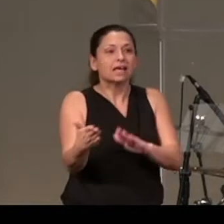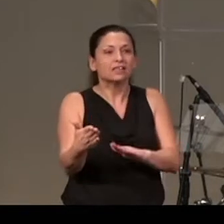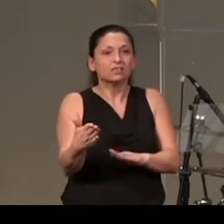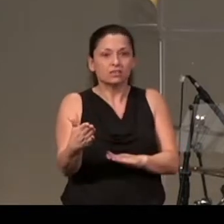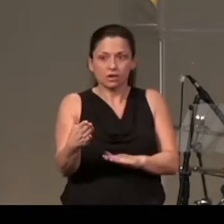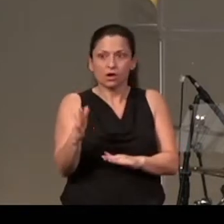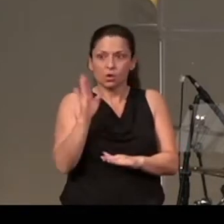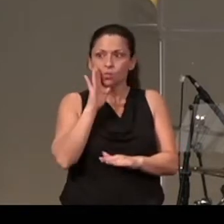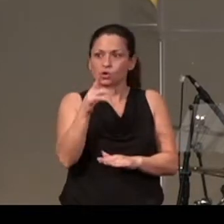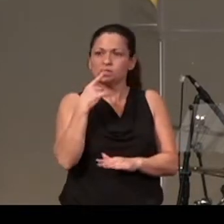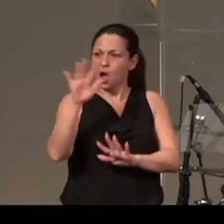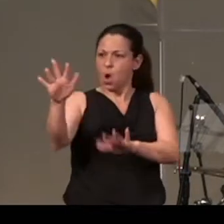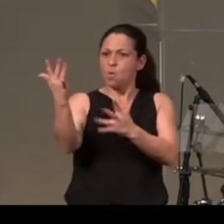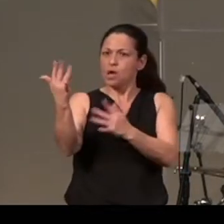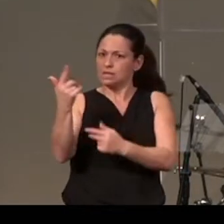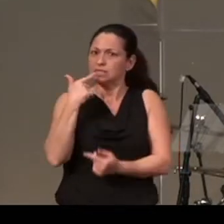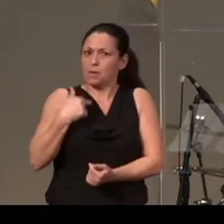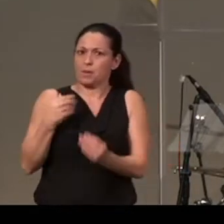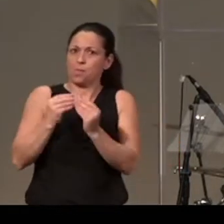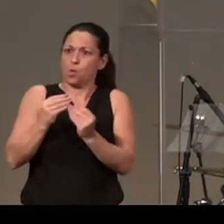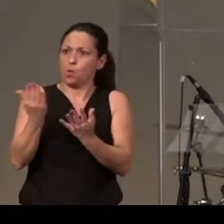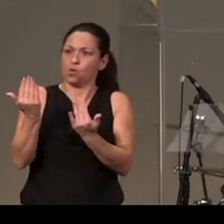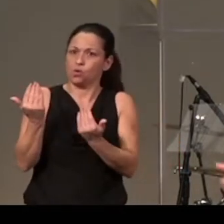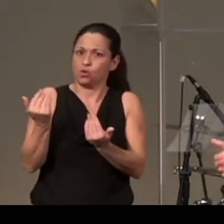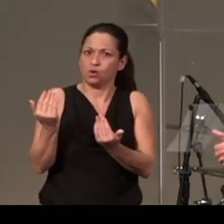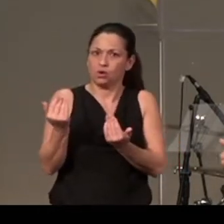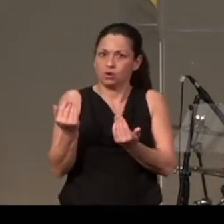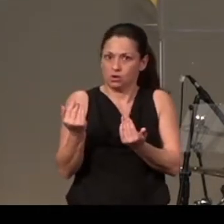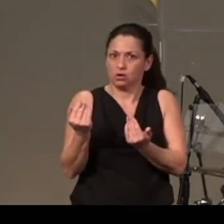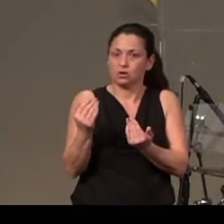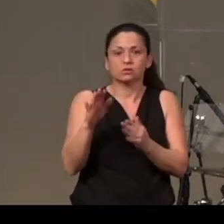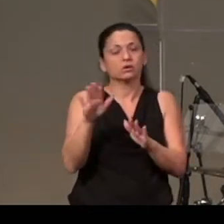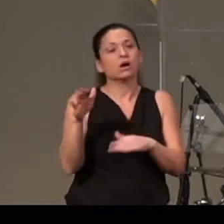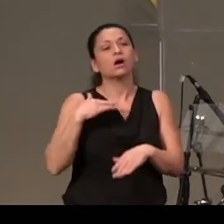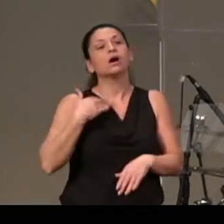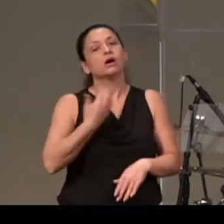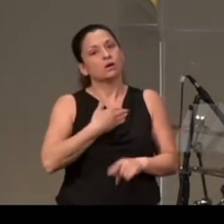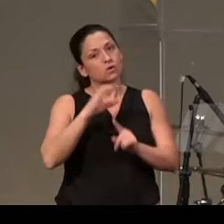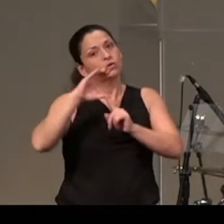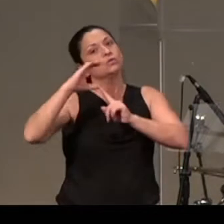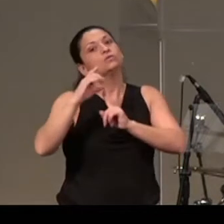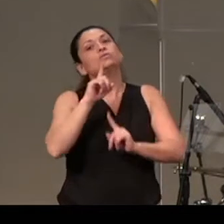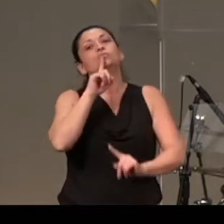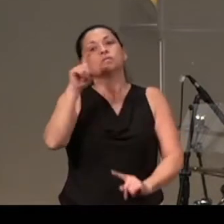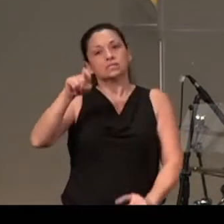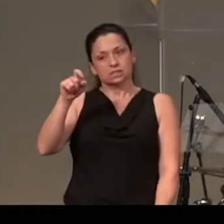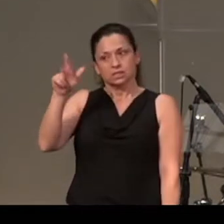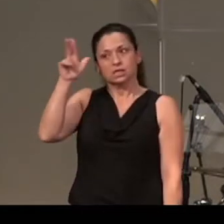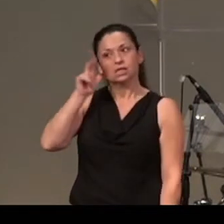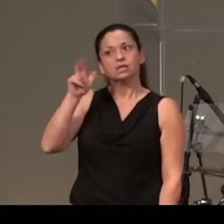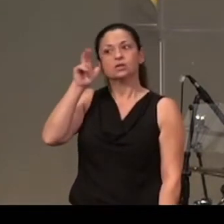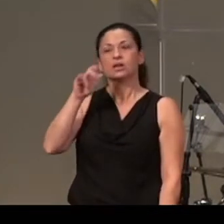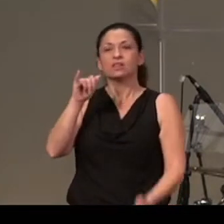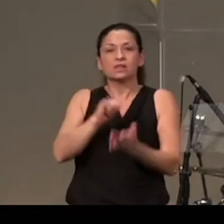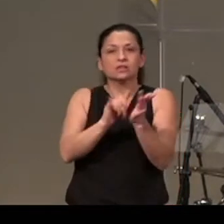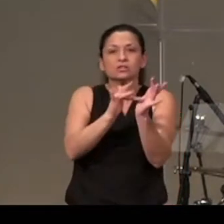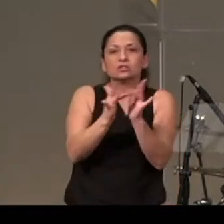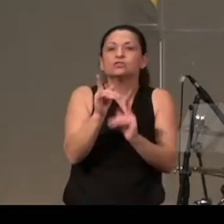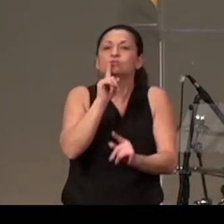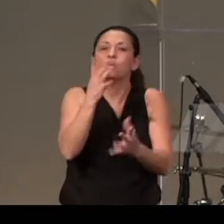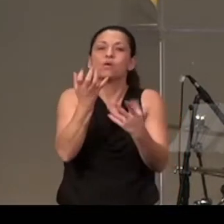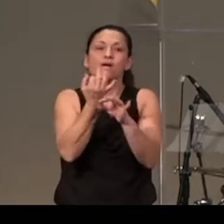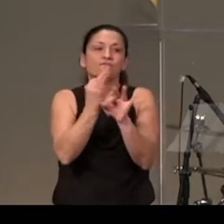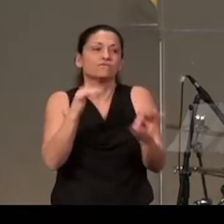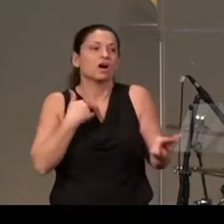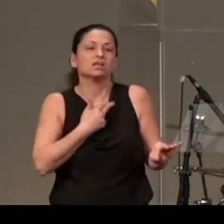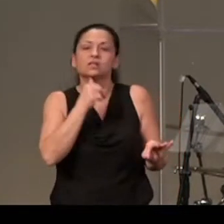me more. Oh, boy, does our culture need to hear. that Jesus wants to free us not only from death, but from